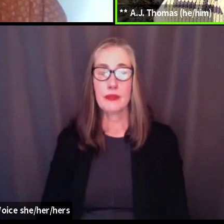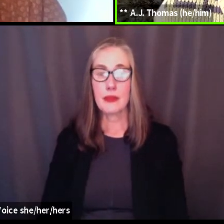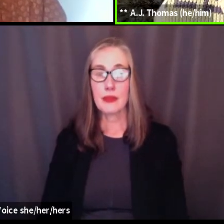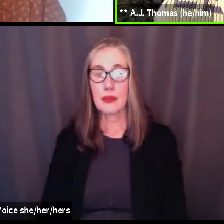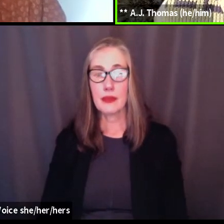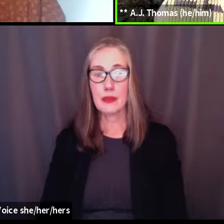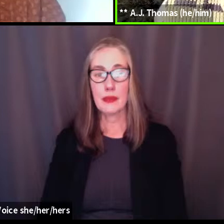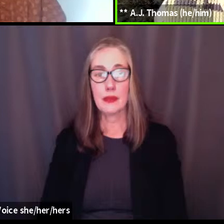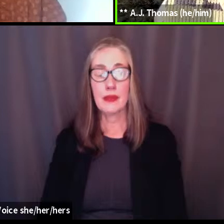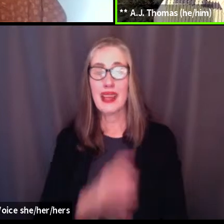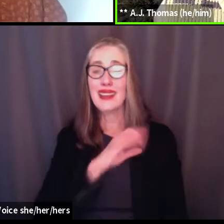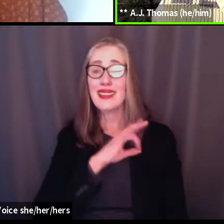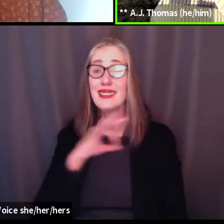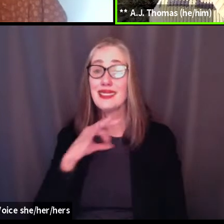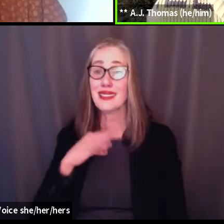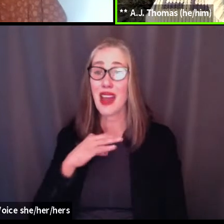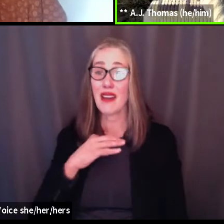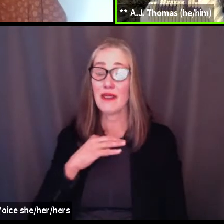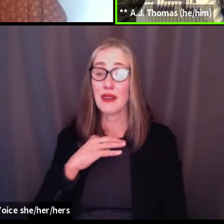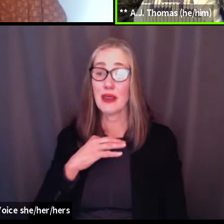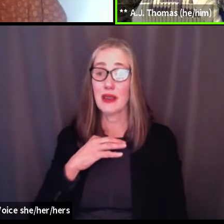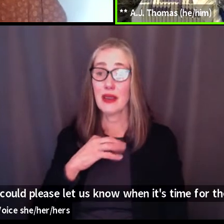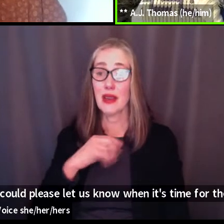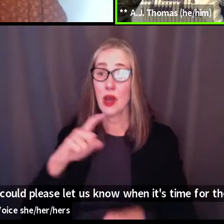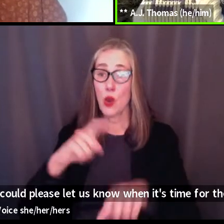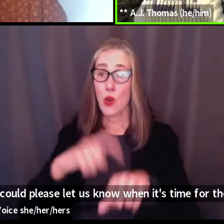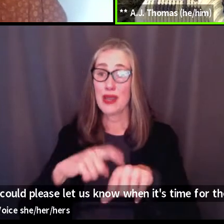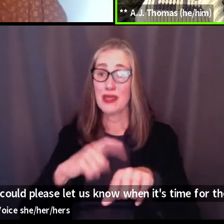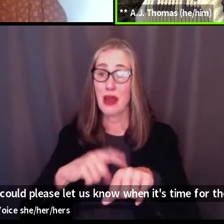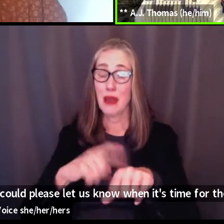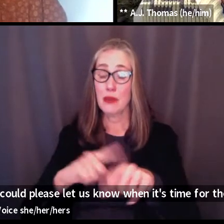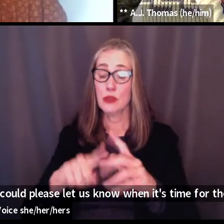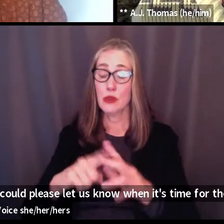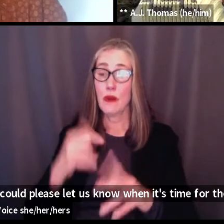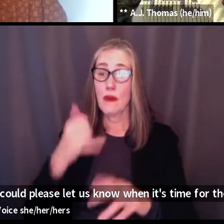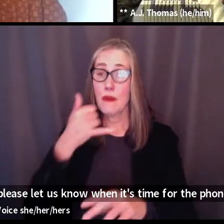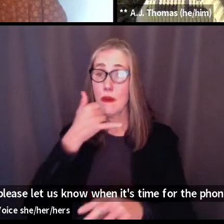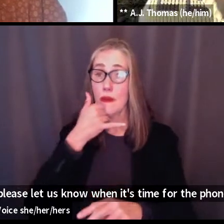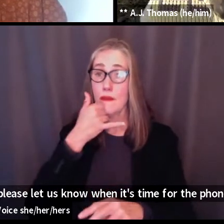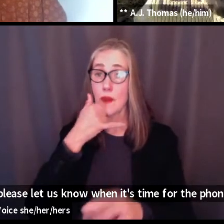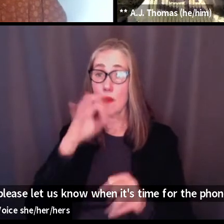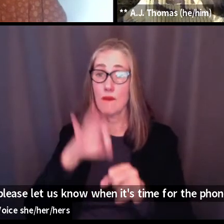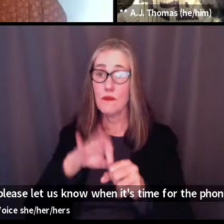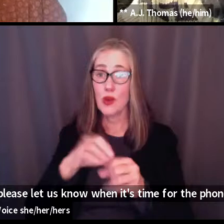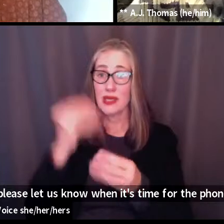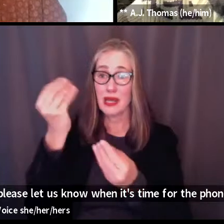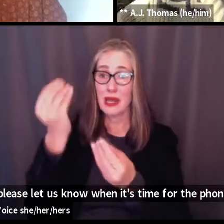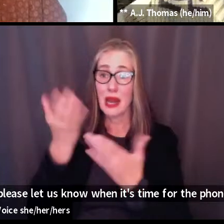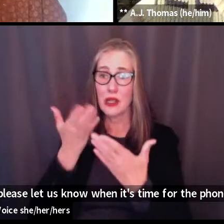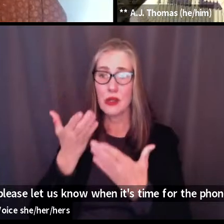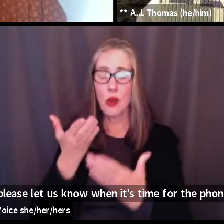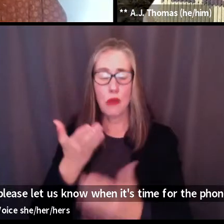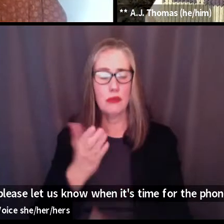And if staff could please let us know when it's time for the phone votes. I will do that.